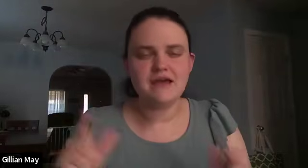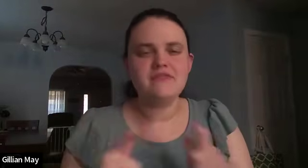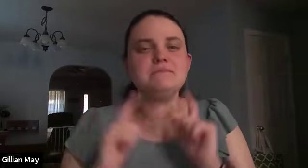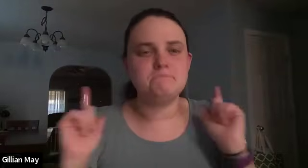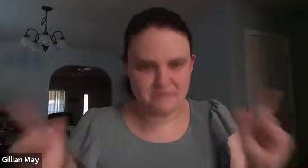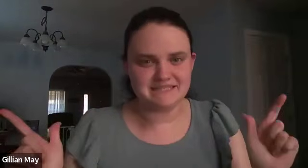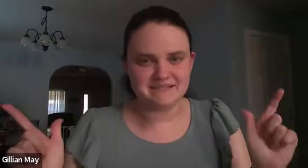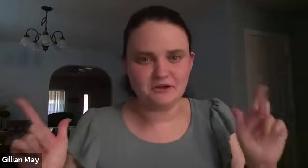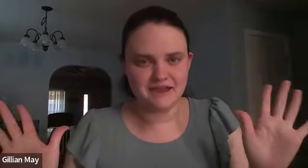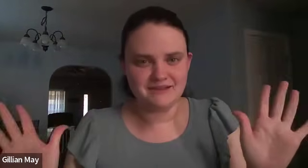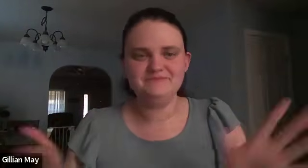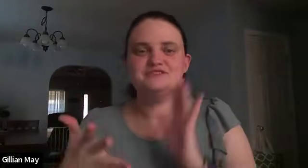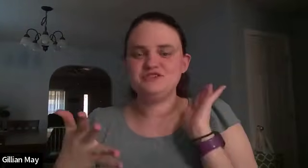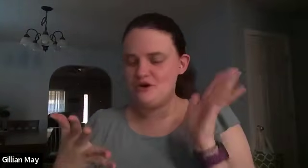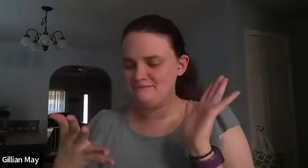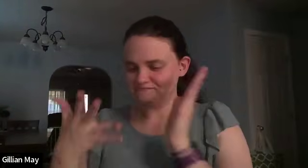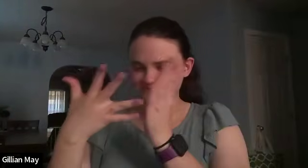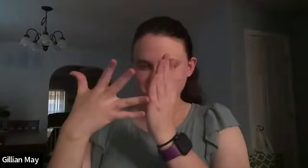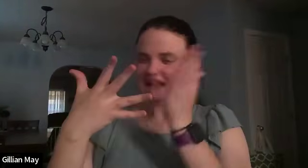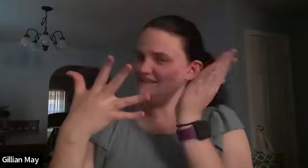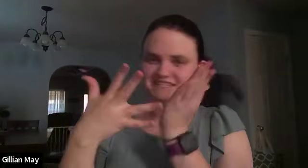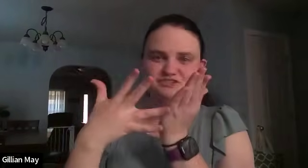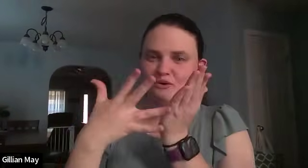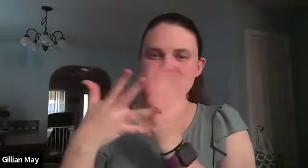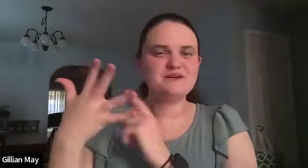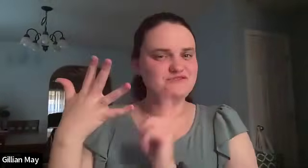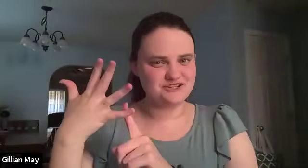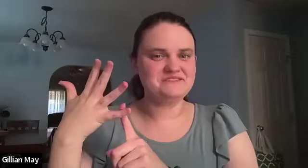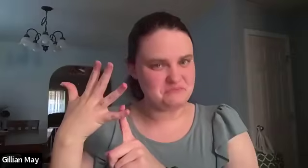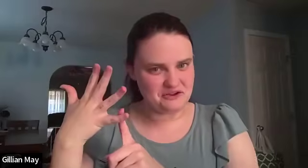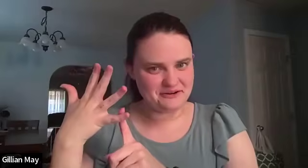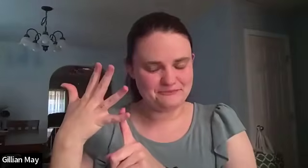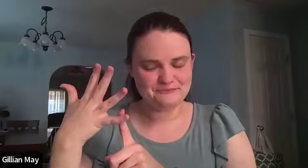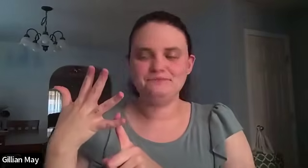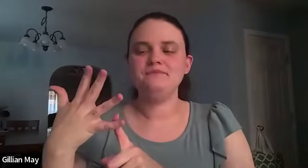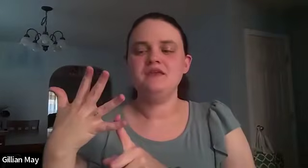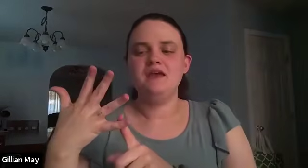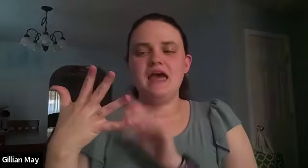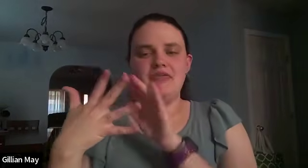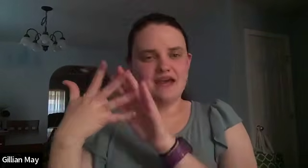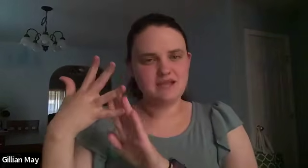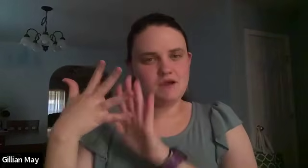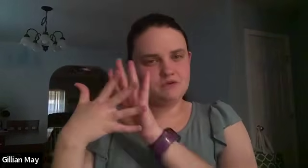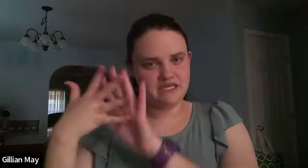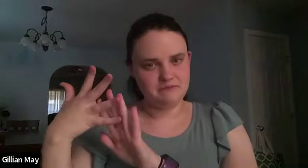life, that's a big deal, okay? So sister always comes first and then brother. And that's how I will keep